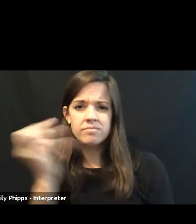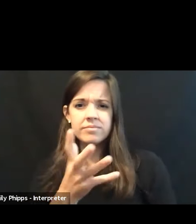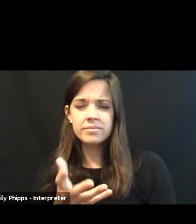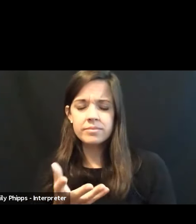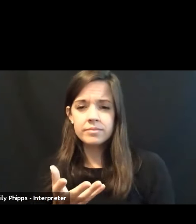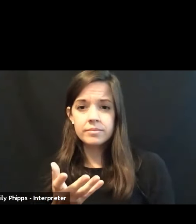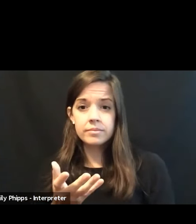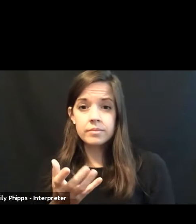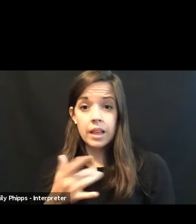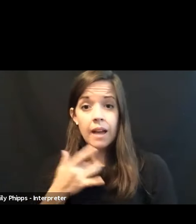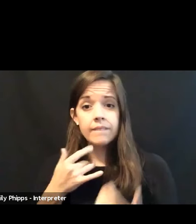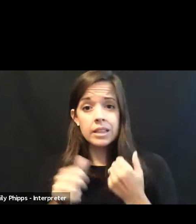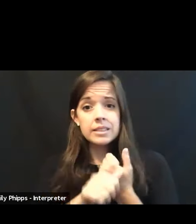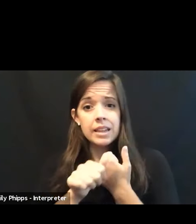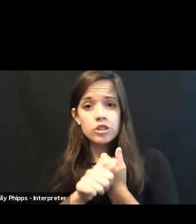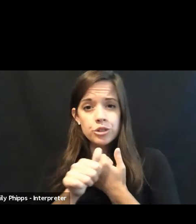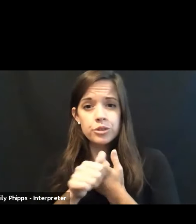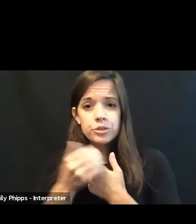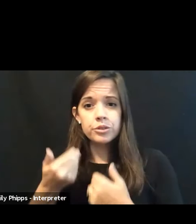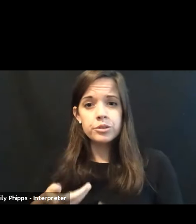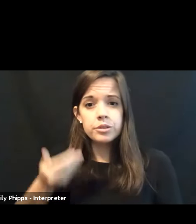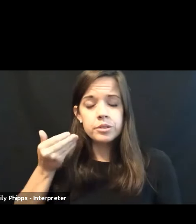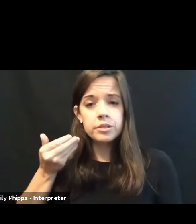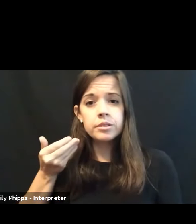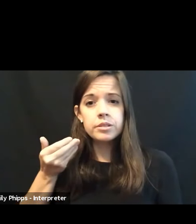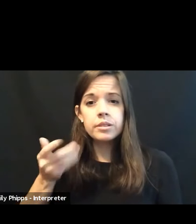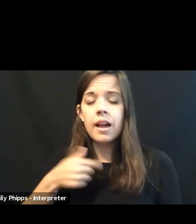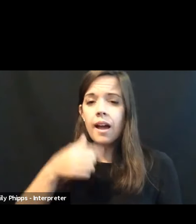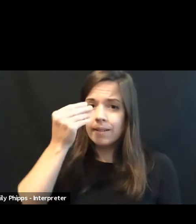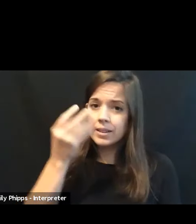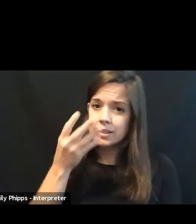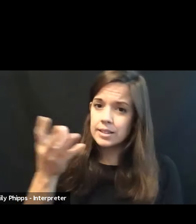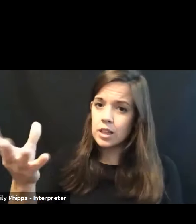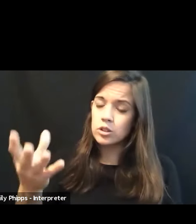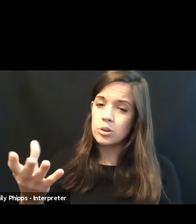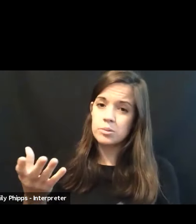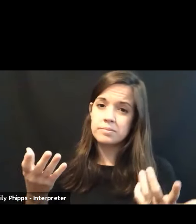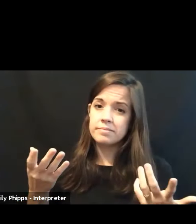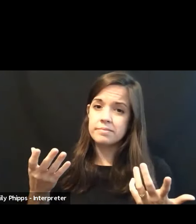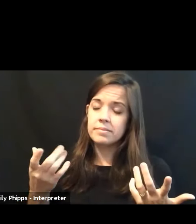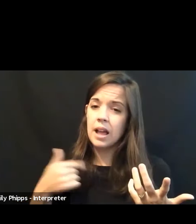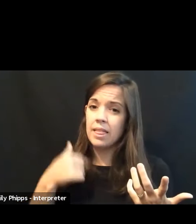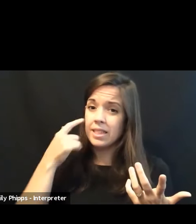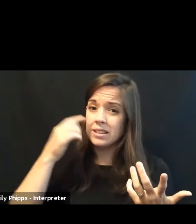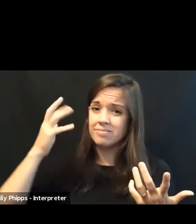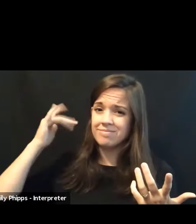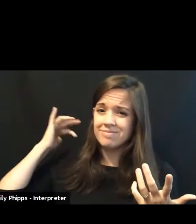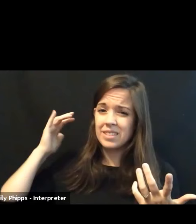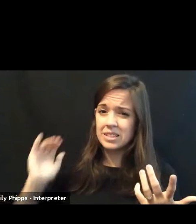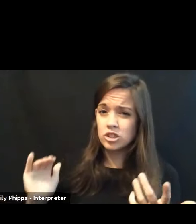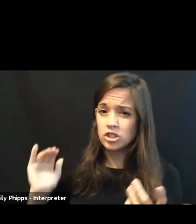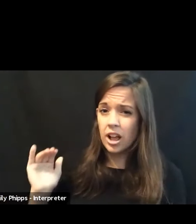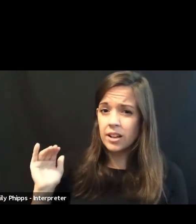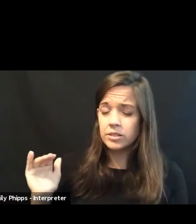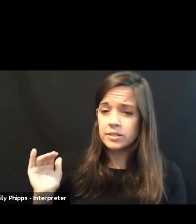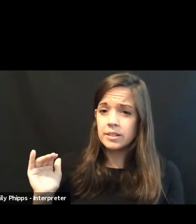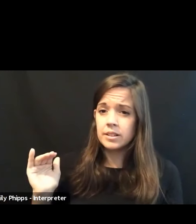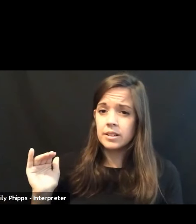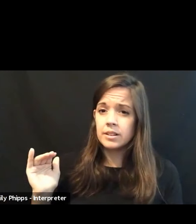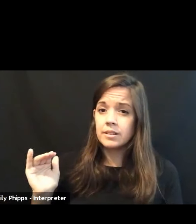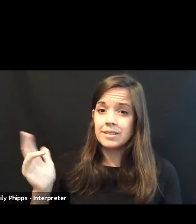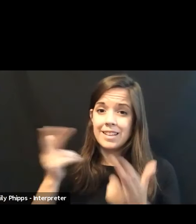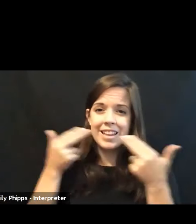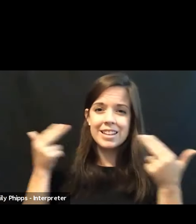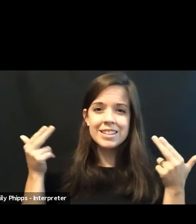endangered. I can tell you that I've hardly ever, I think as a child maybe, I sort of innocently